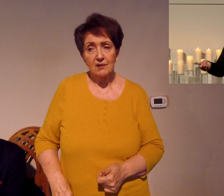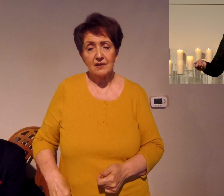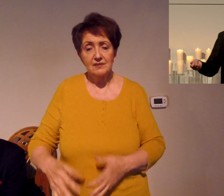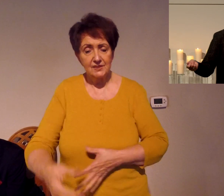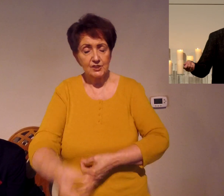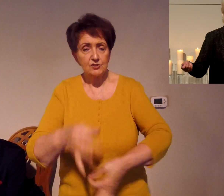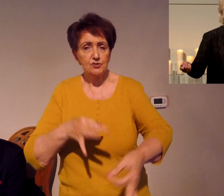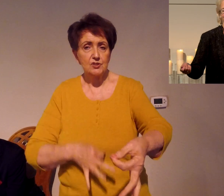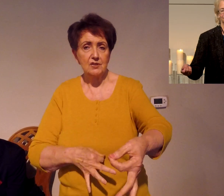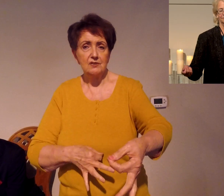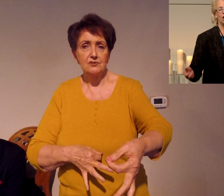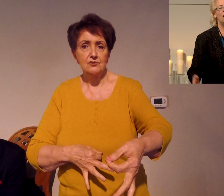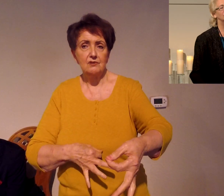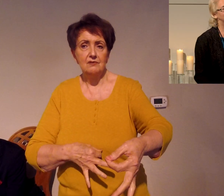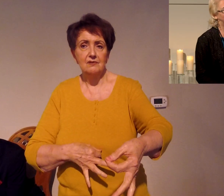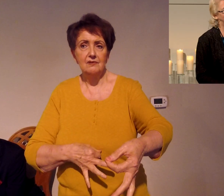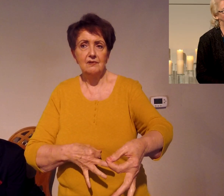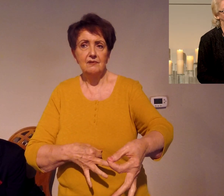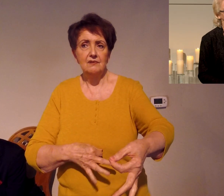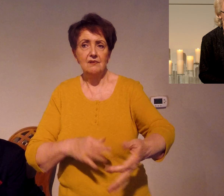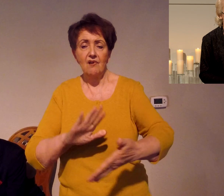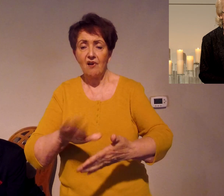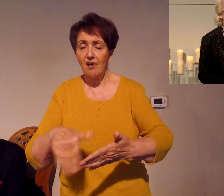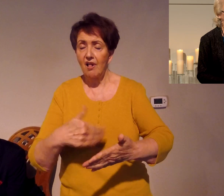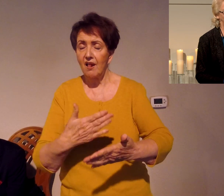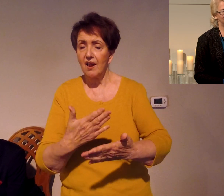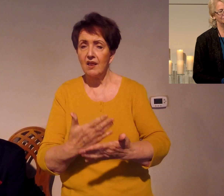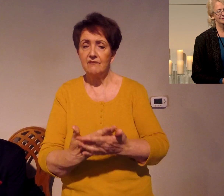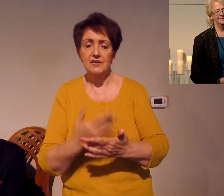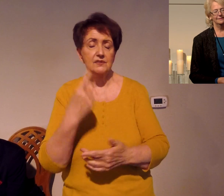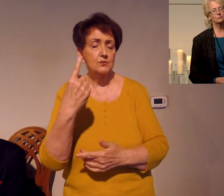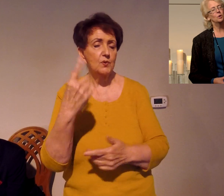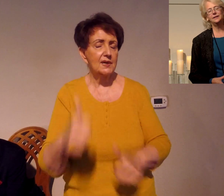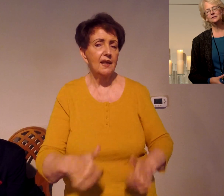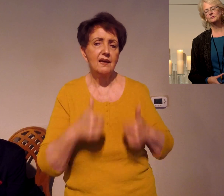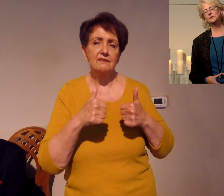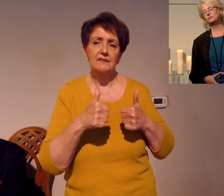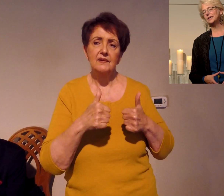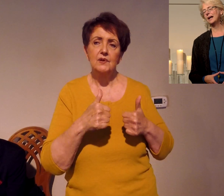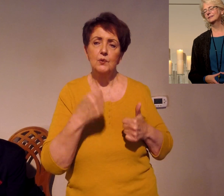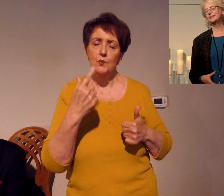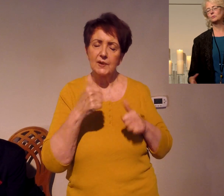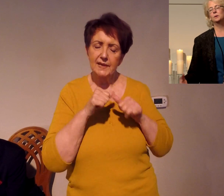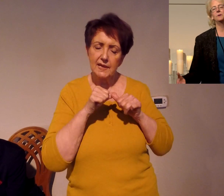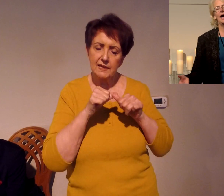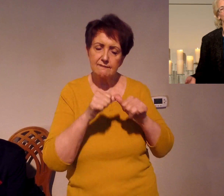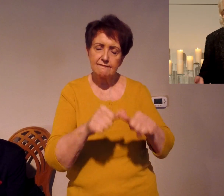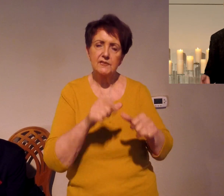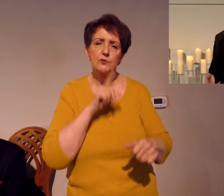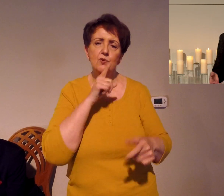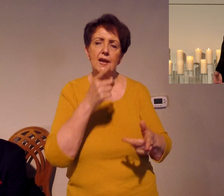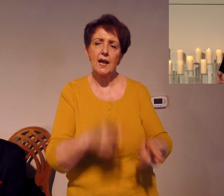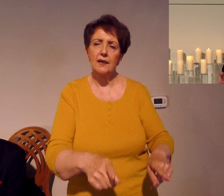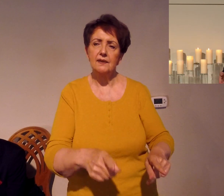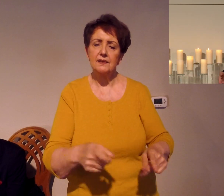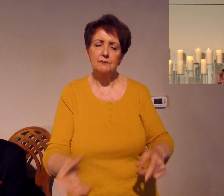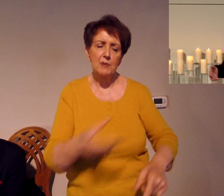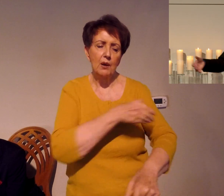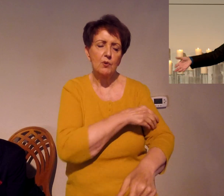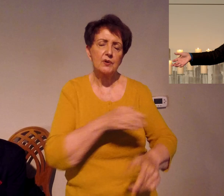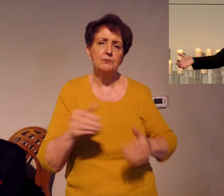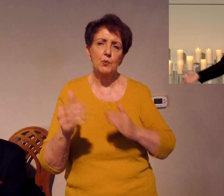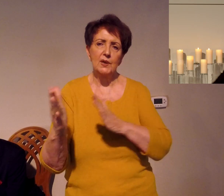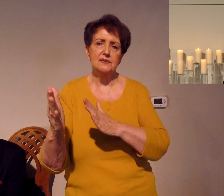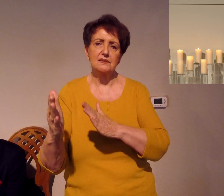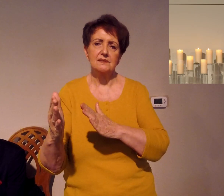exchange. All of it is the one life, the one infinite reality, the one power and presence